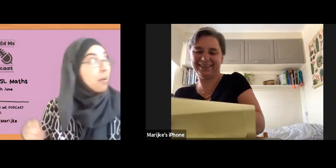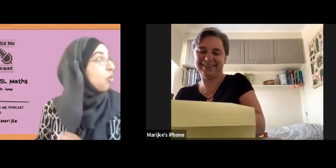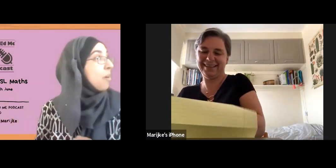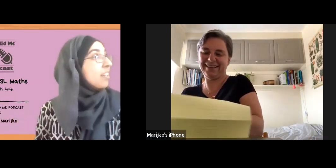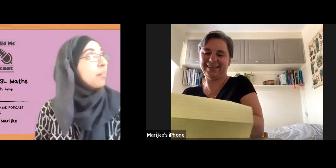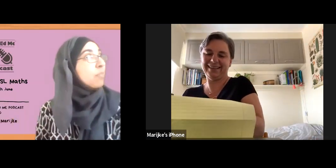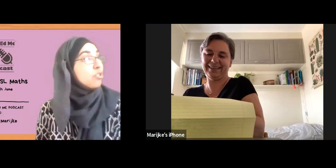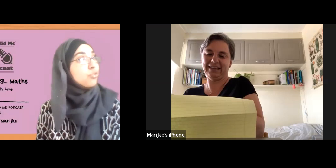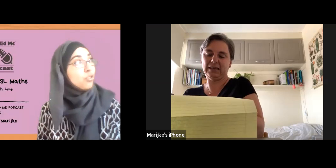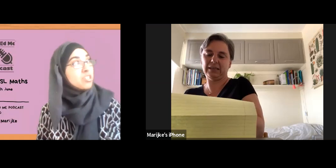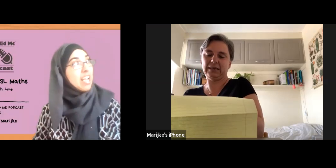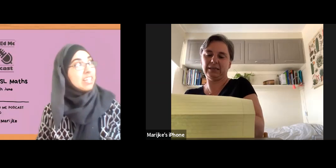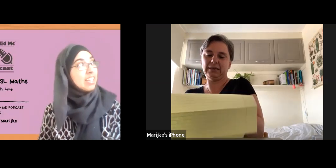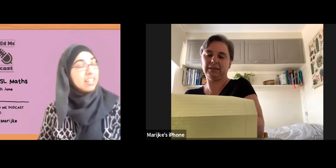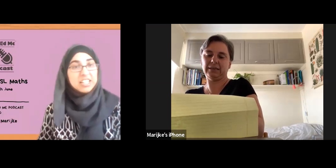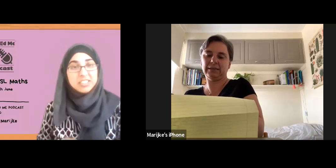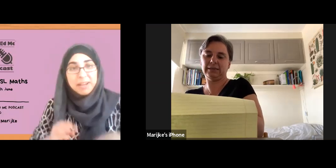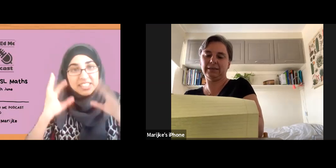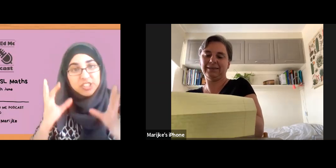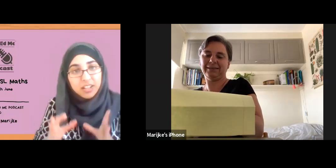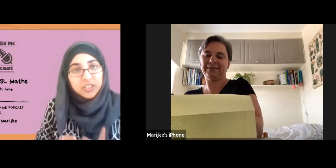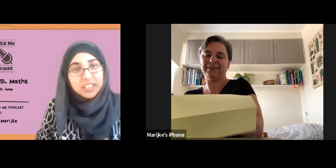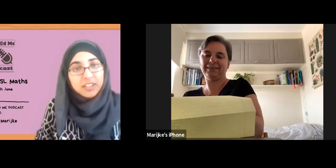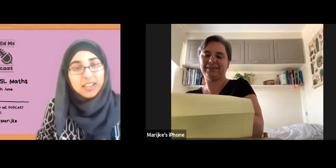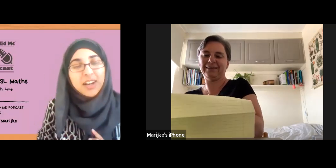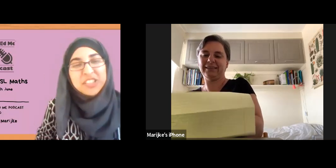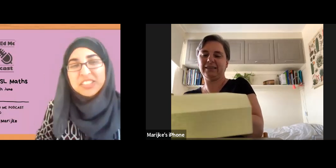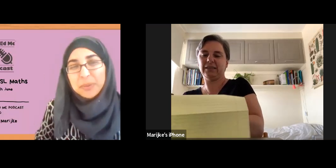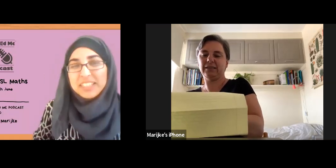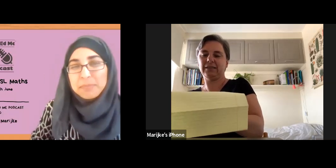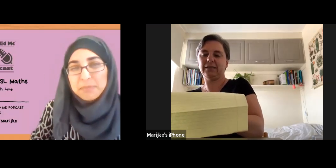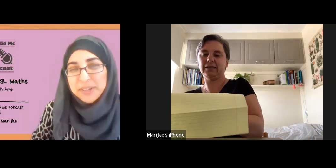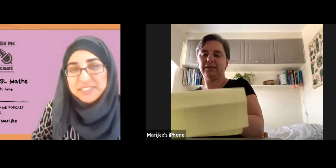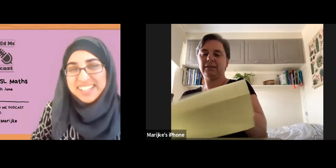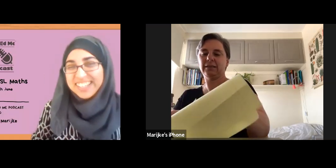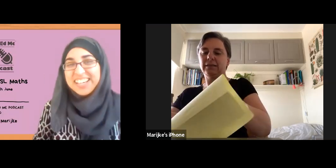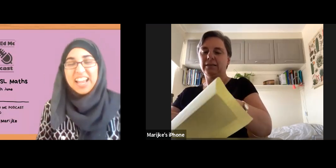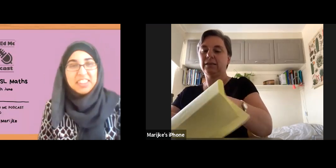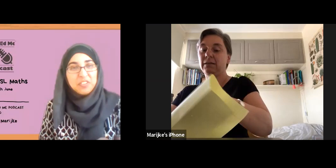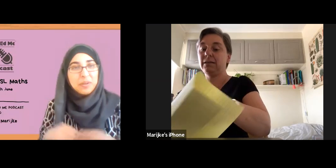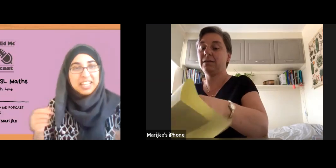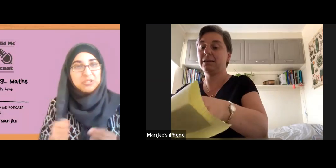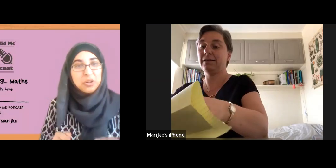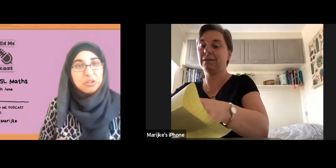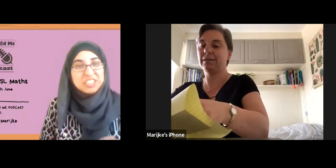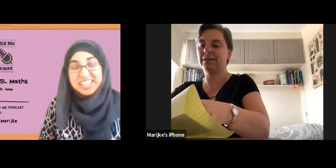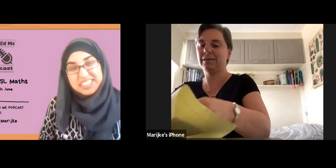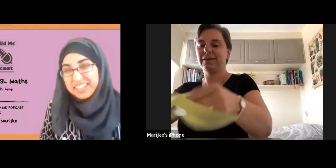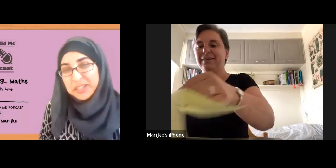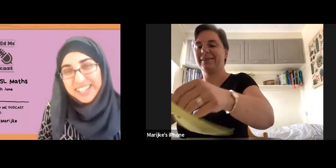All my drawers are IKEA. So the basic shelf unit, you're like, oh, it's only 20 quid, right? And then if you want to get drawers, there's another 20